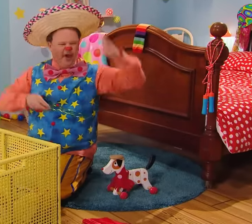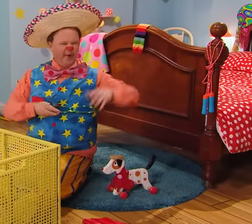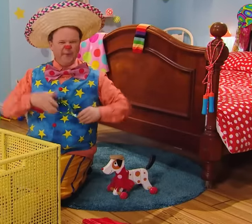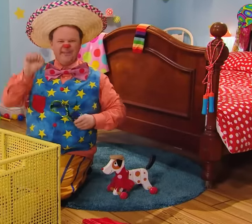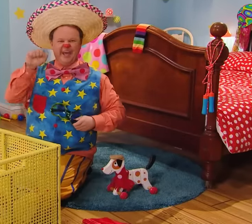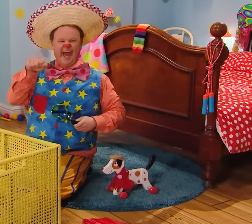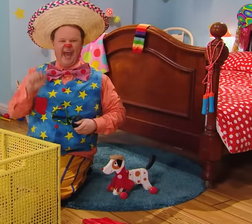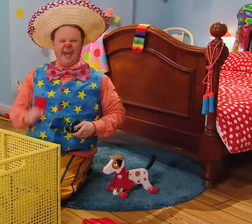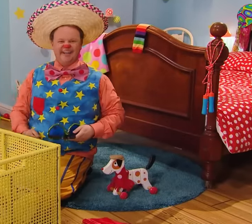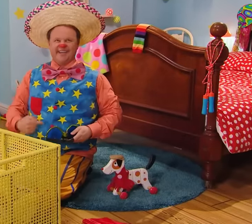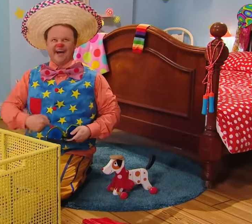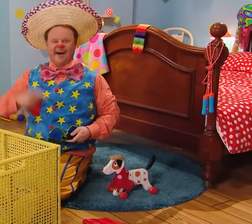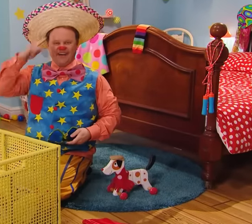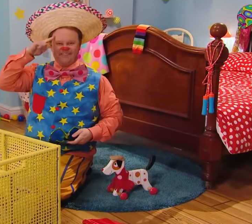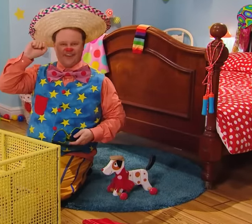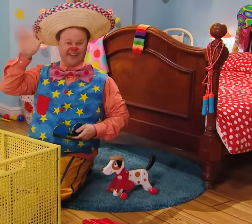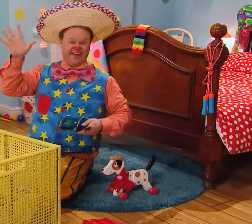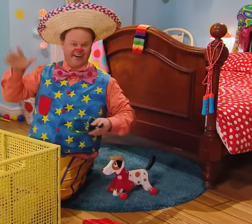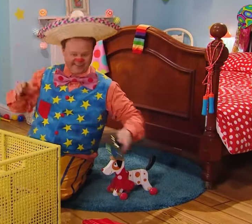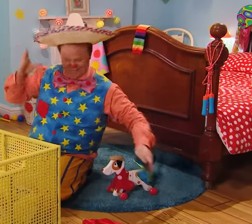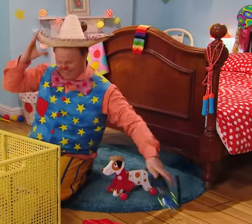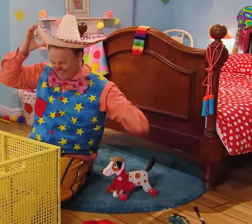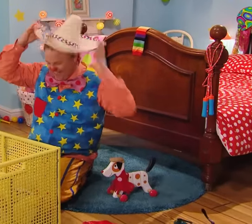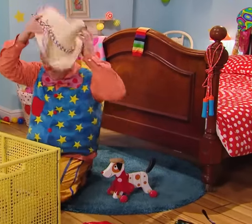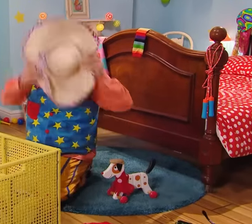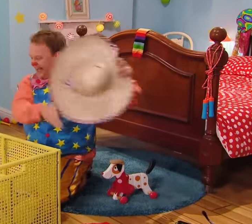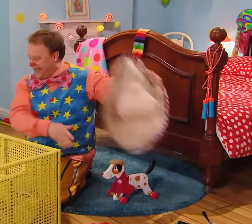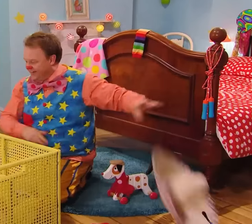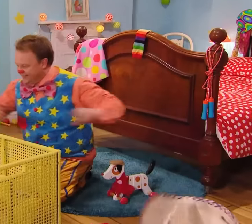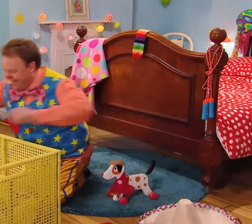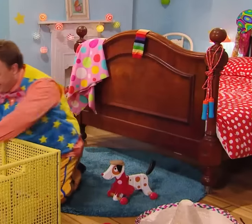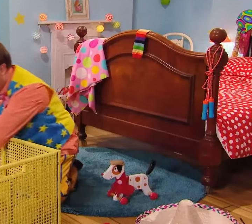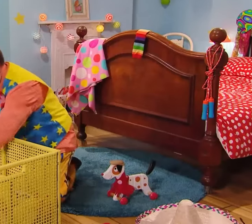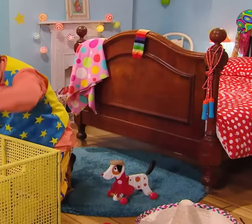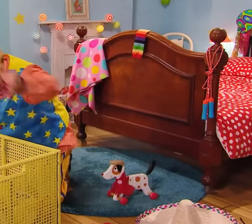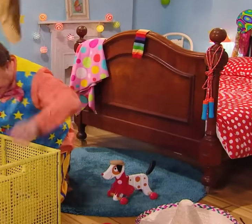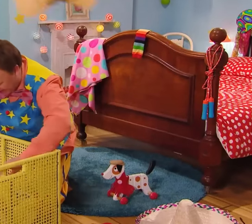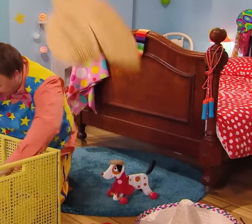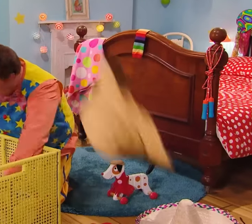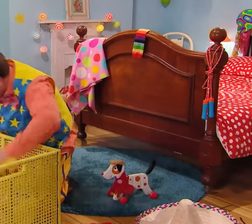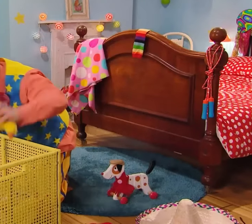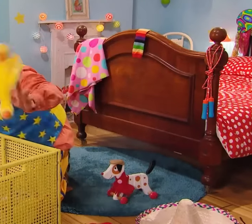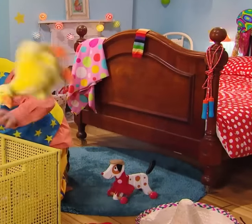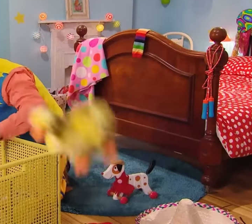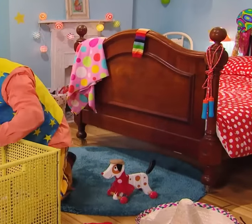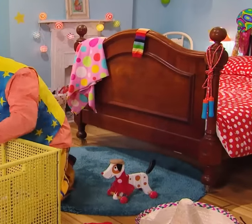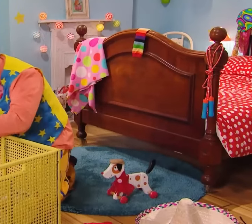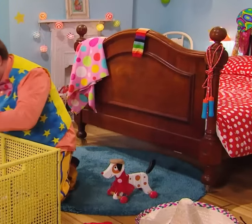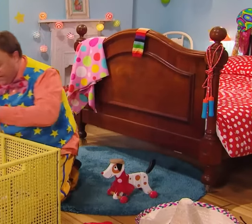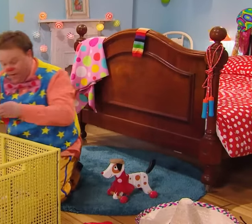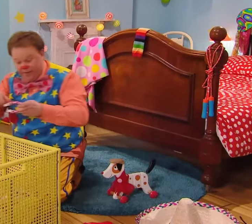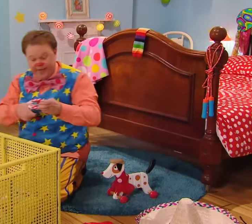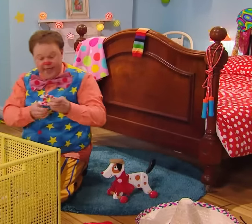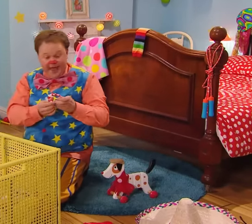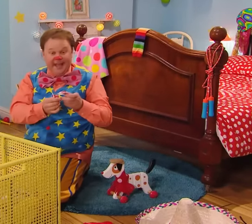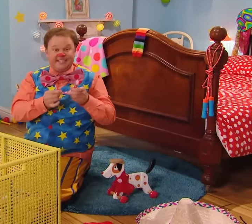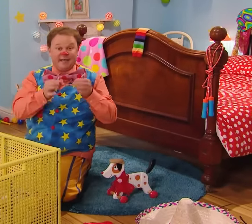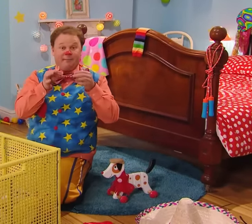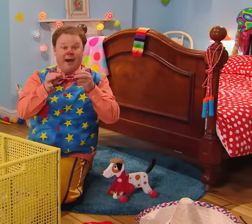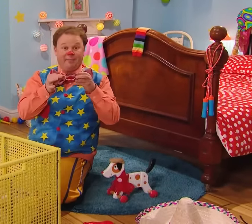Oh, yes, I forgot. Right, let's see now. Look, it's the